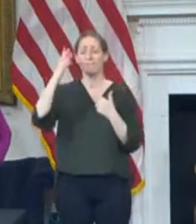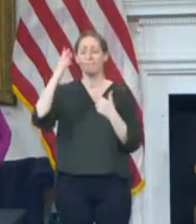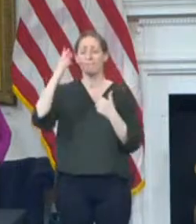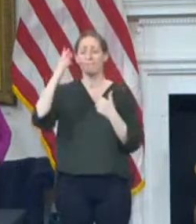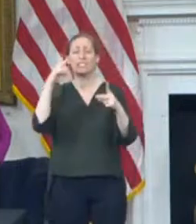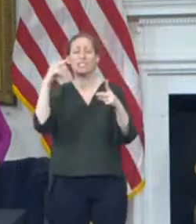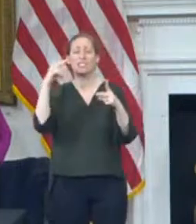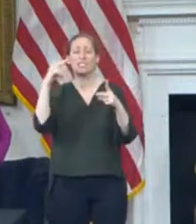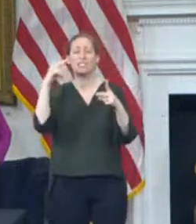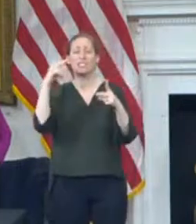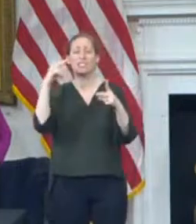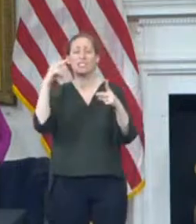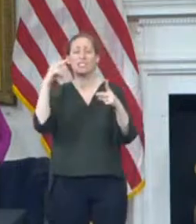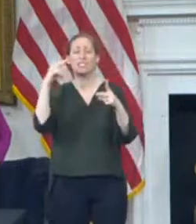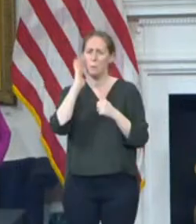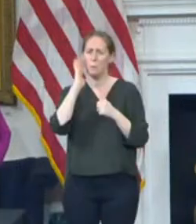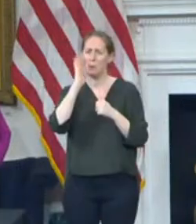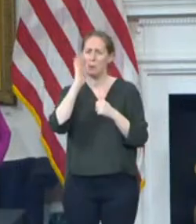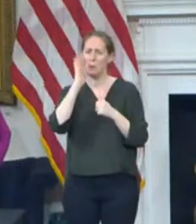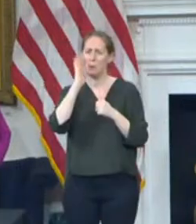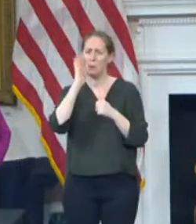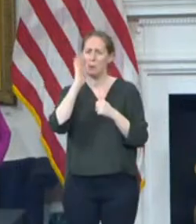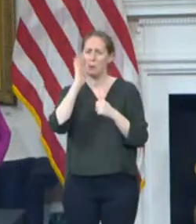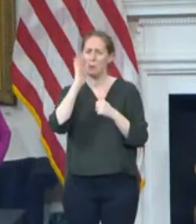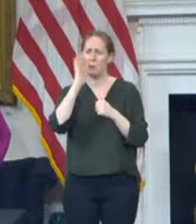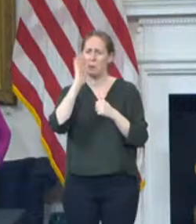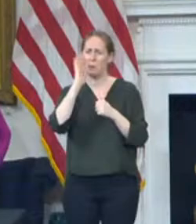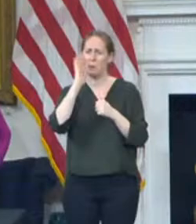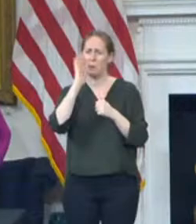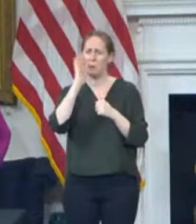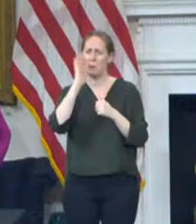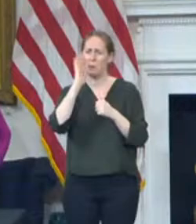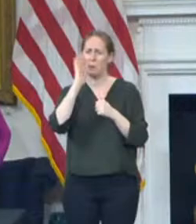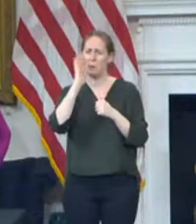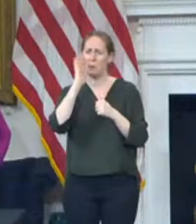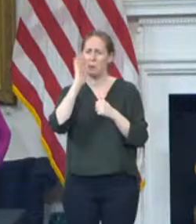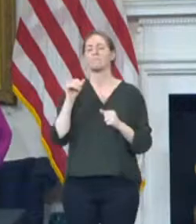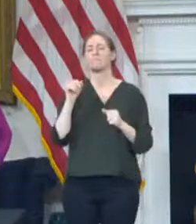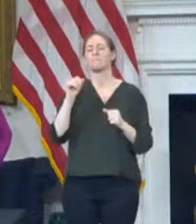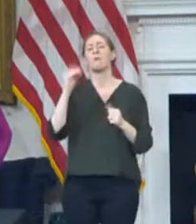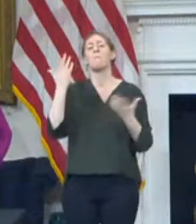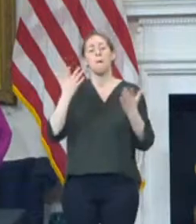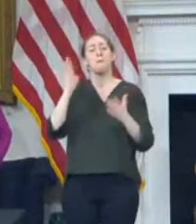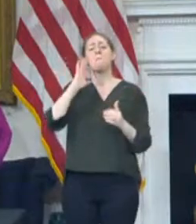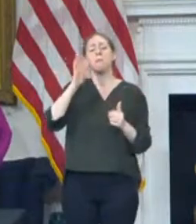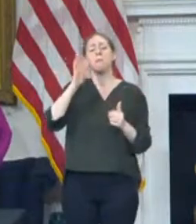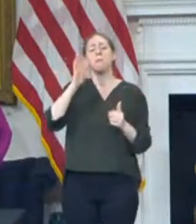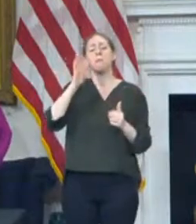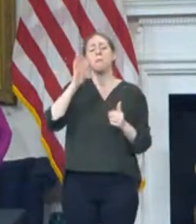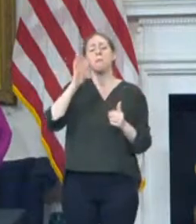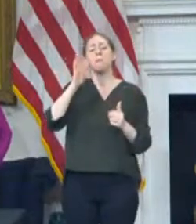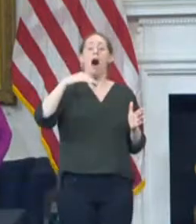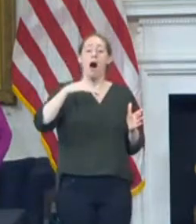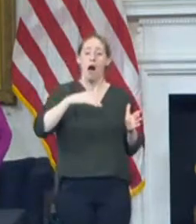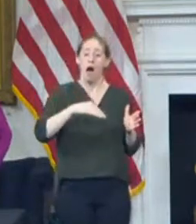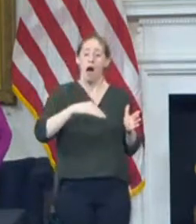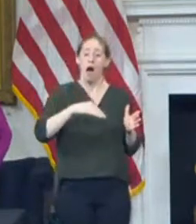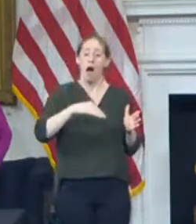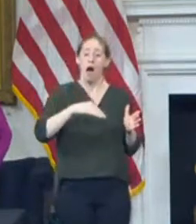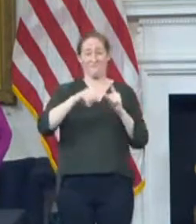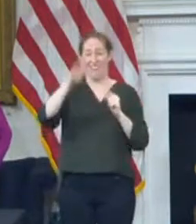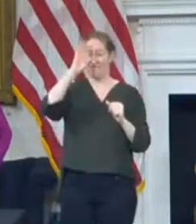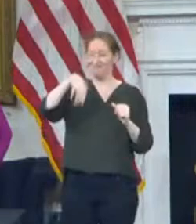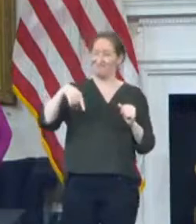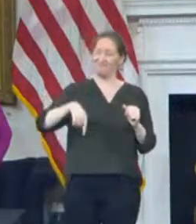tough times ahead of us, and it's going to get worse before it gets better. But we truly are all in